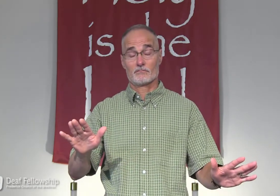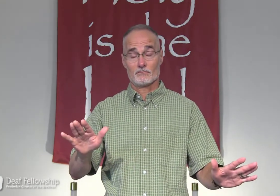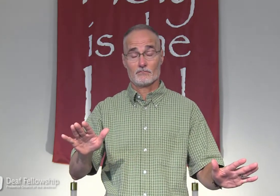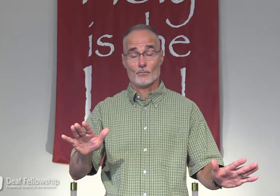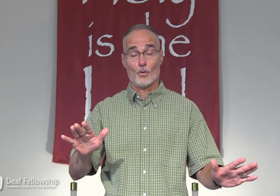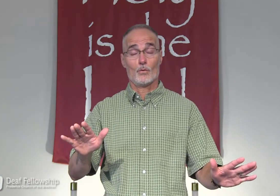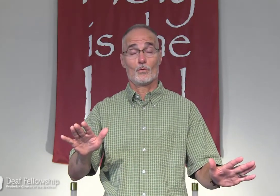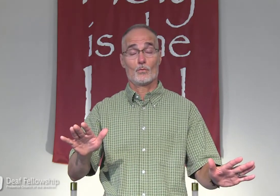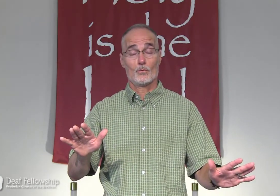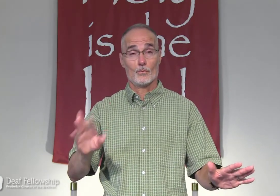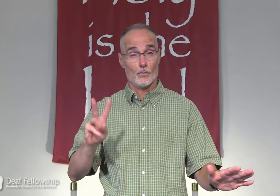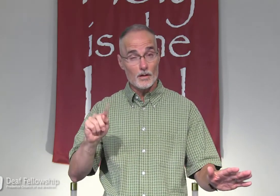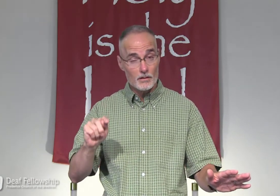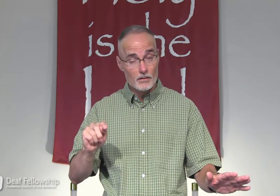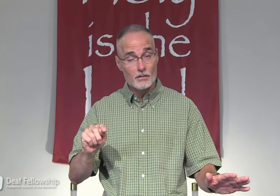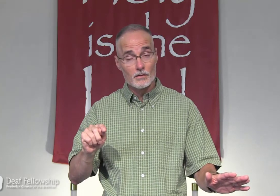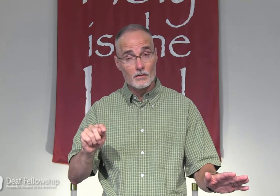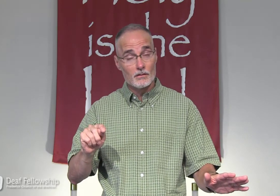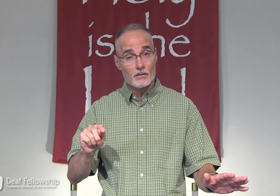And those children